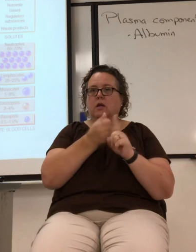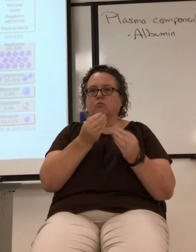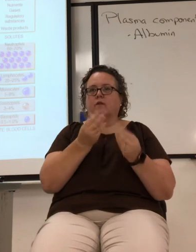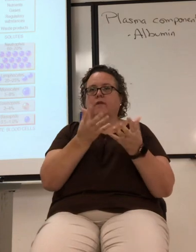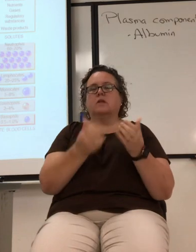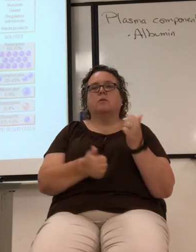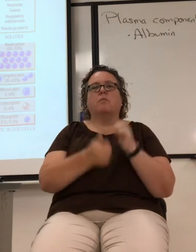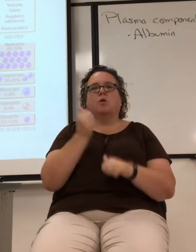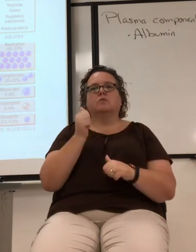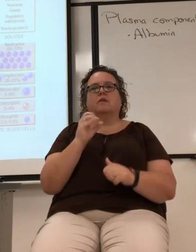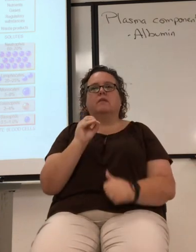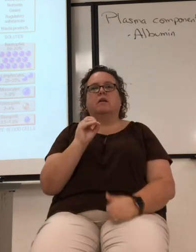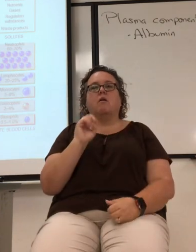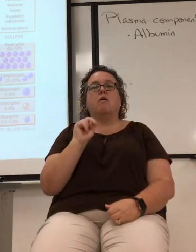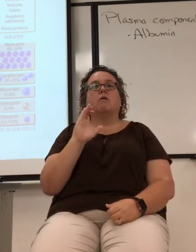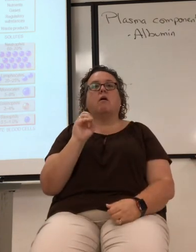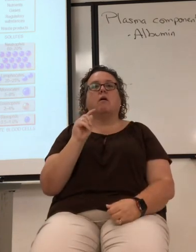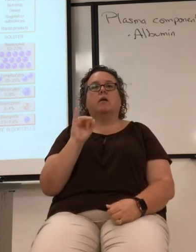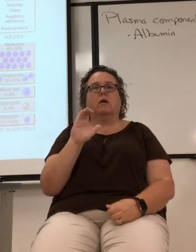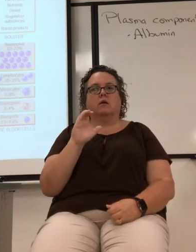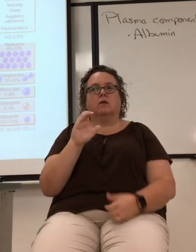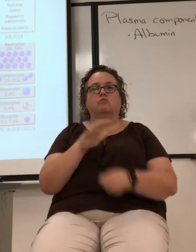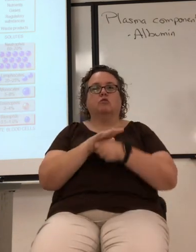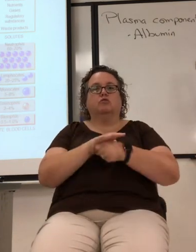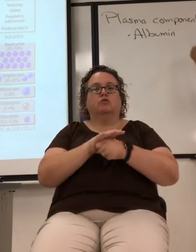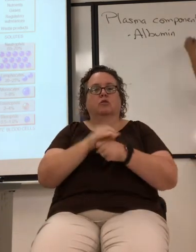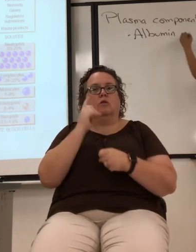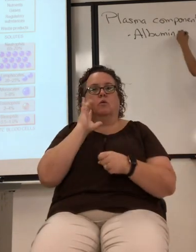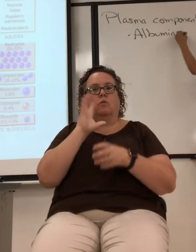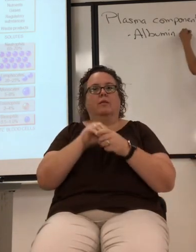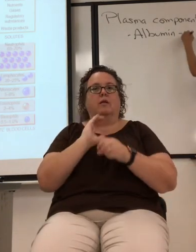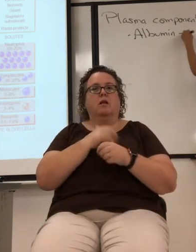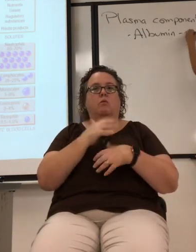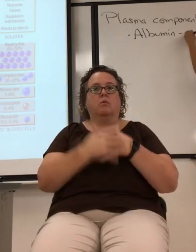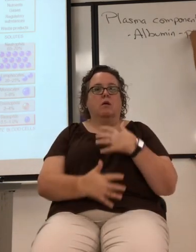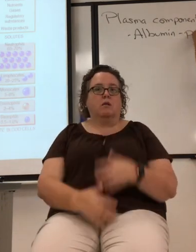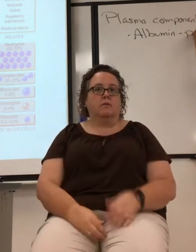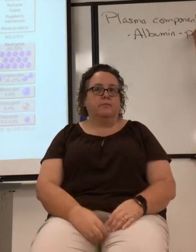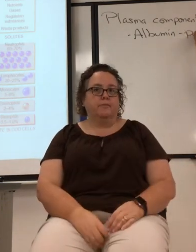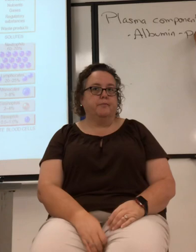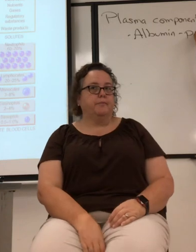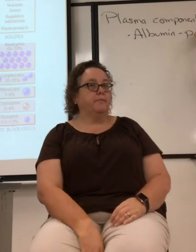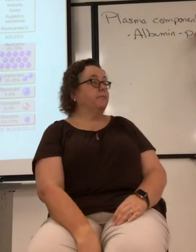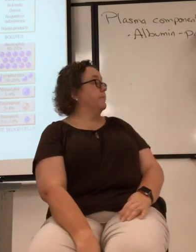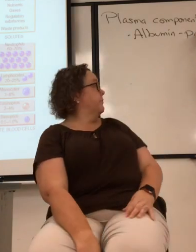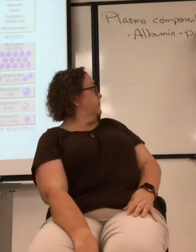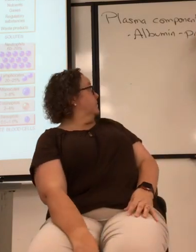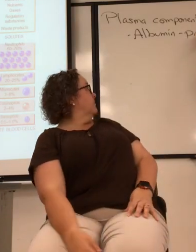oncotic pressure of blood.